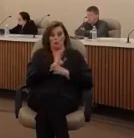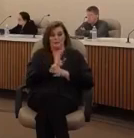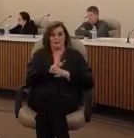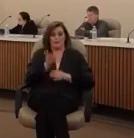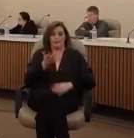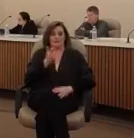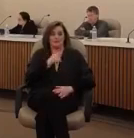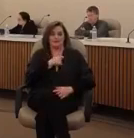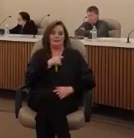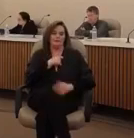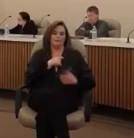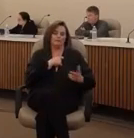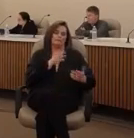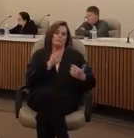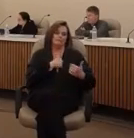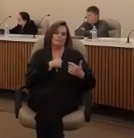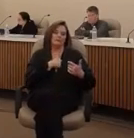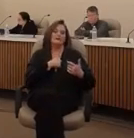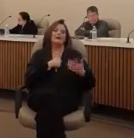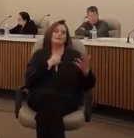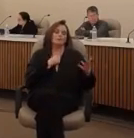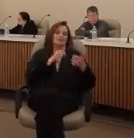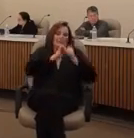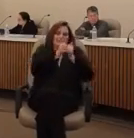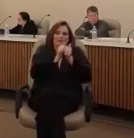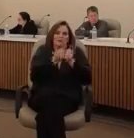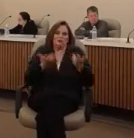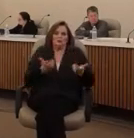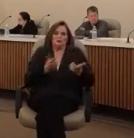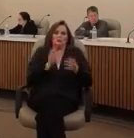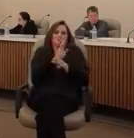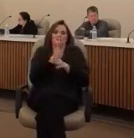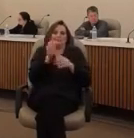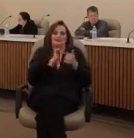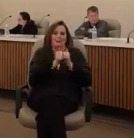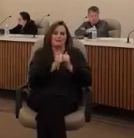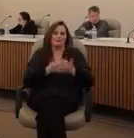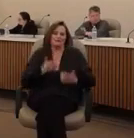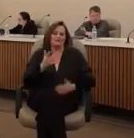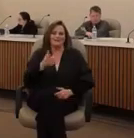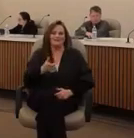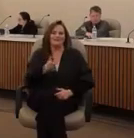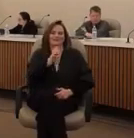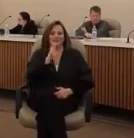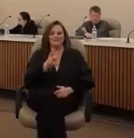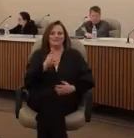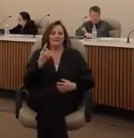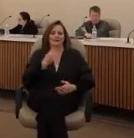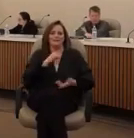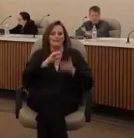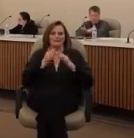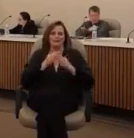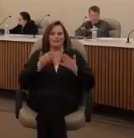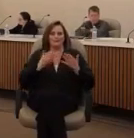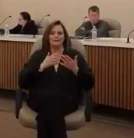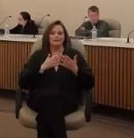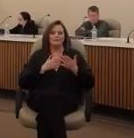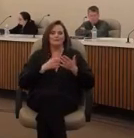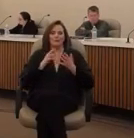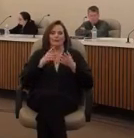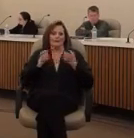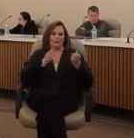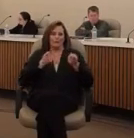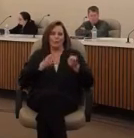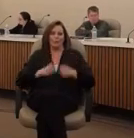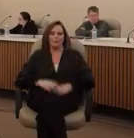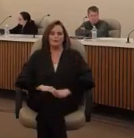raised the issues, were business competition, which is not something that the town can regulate or protect against. Doesn't